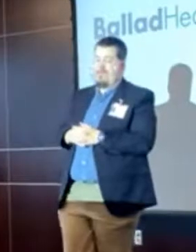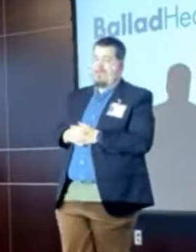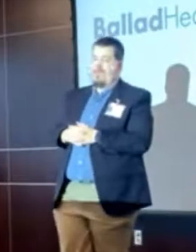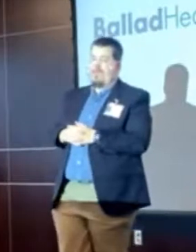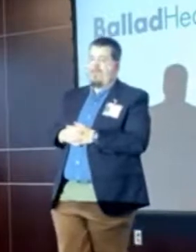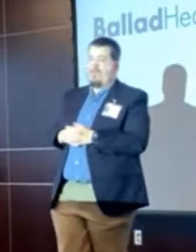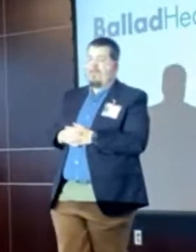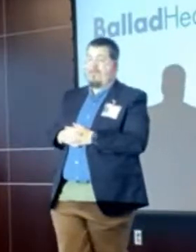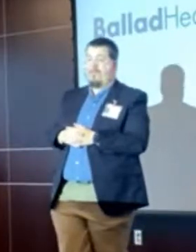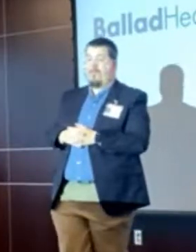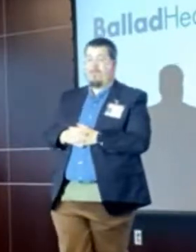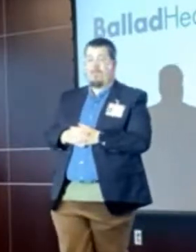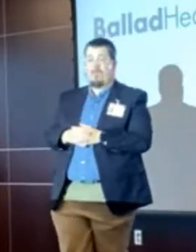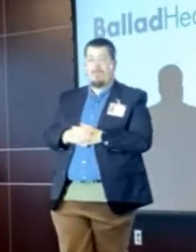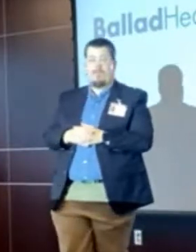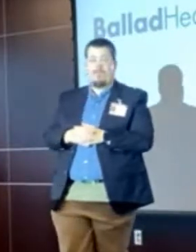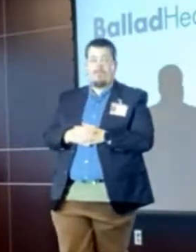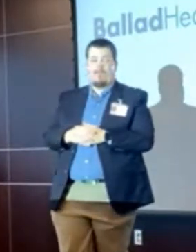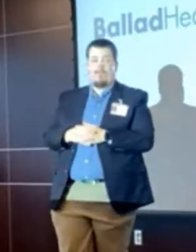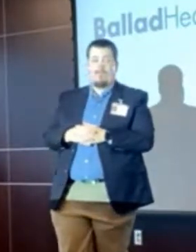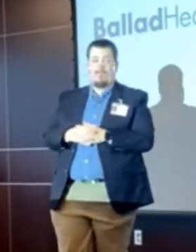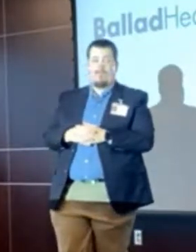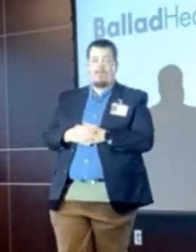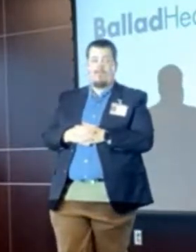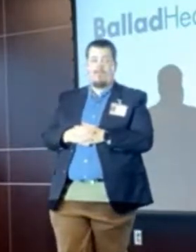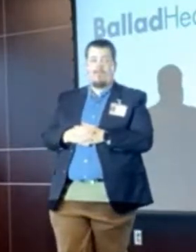All right, thank you. All right, Spencer, anything else?